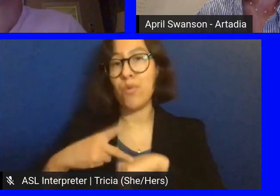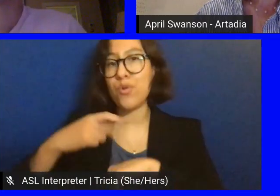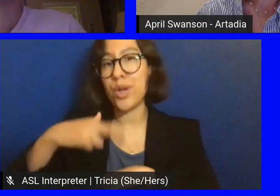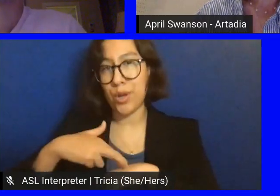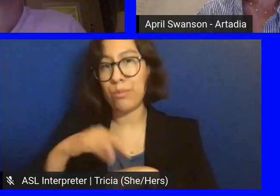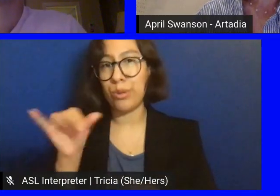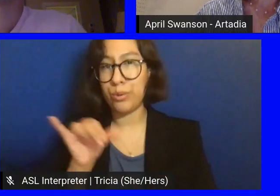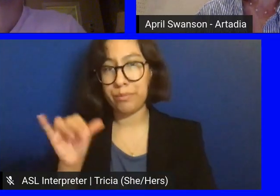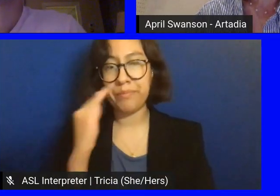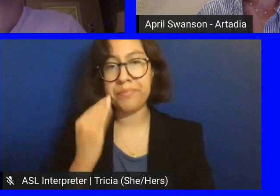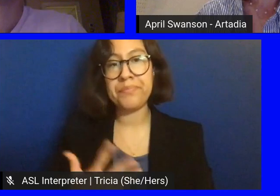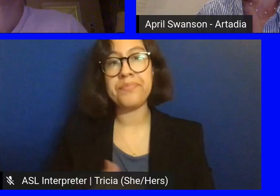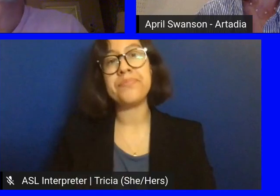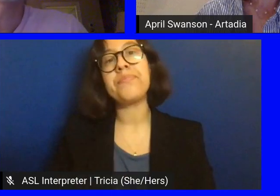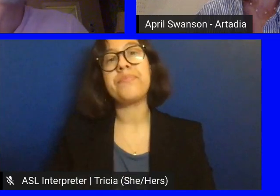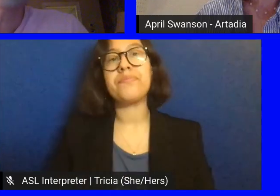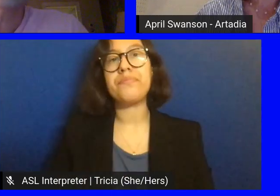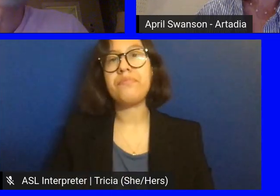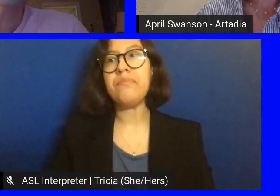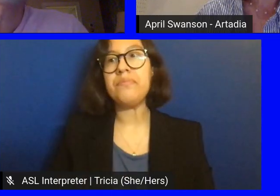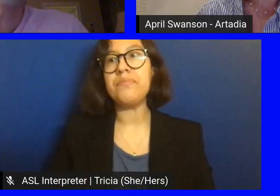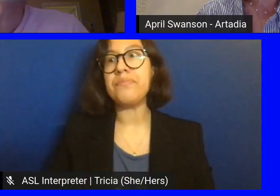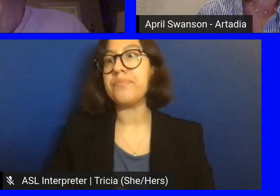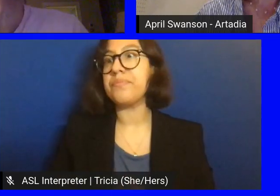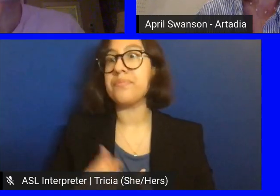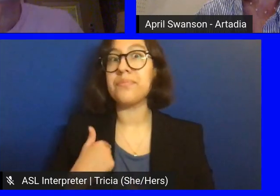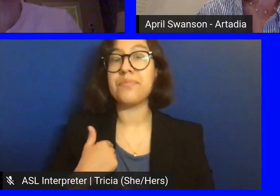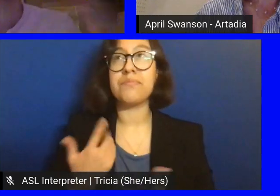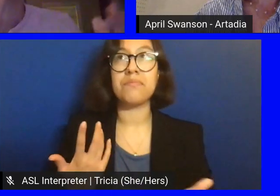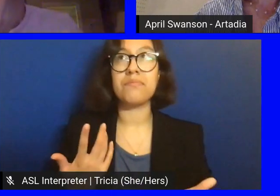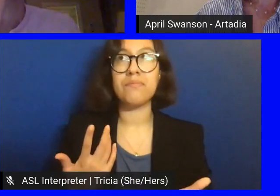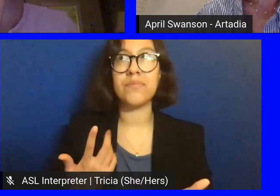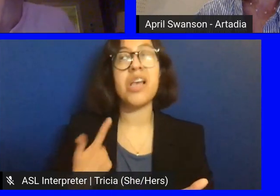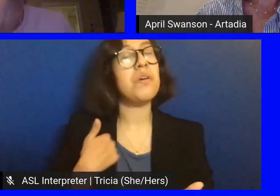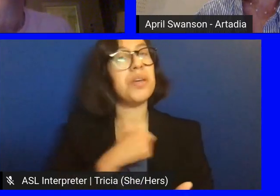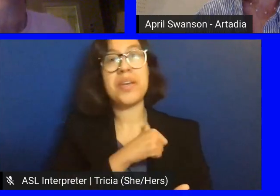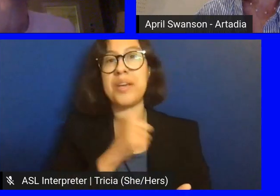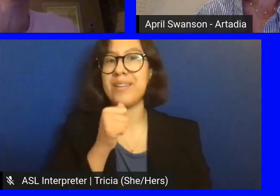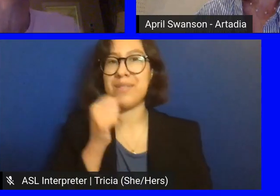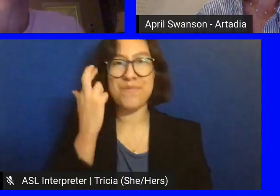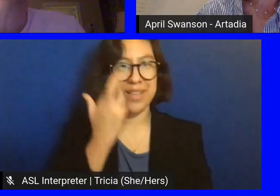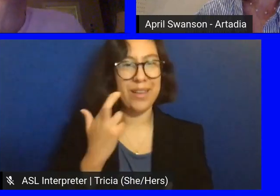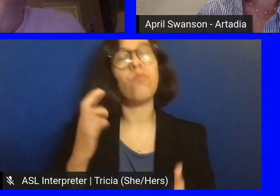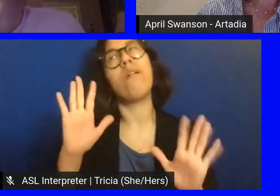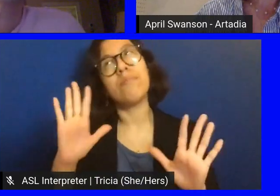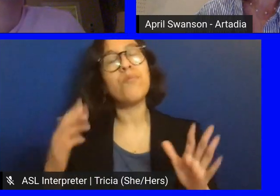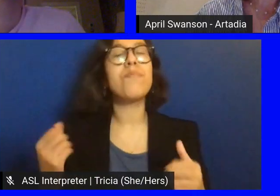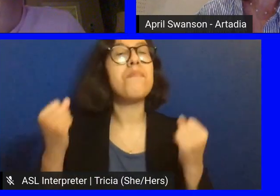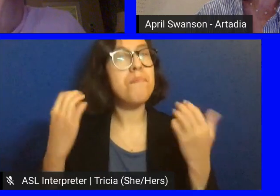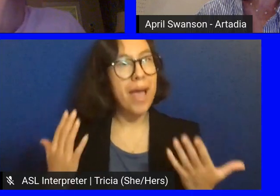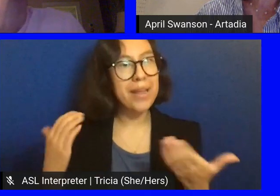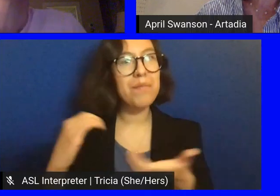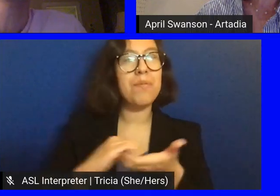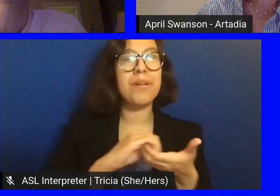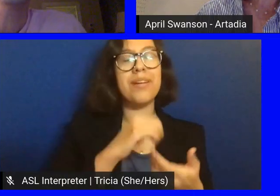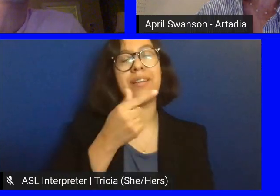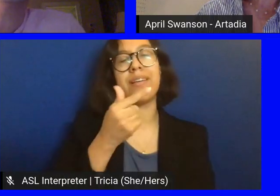We didn't realize, I mean, we had a lot of partners. We had the Guild of Future